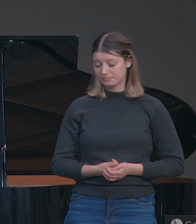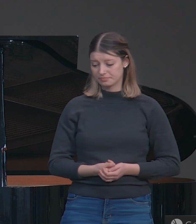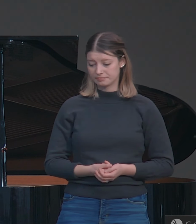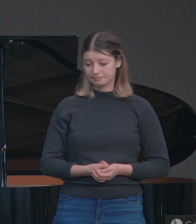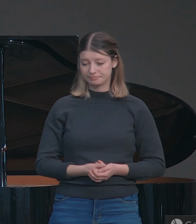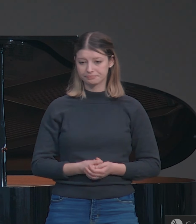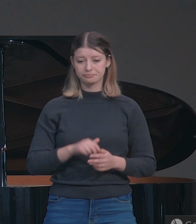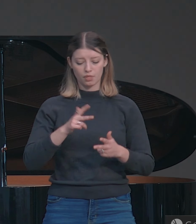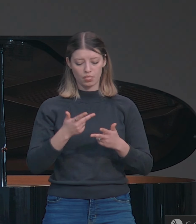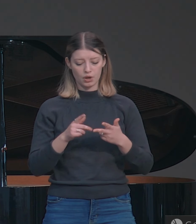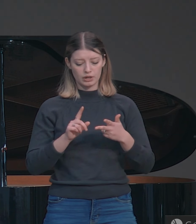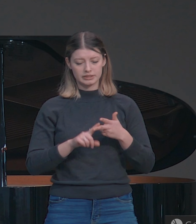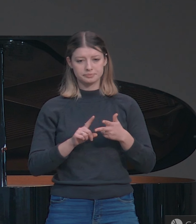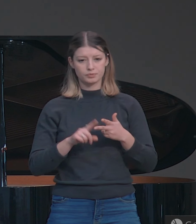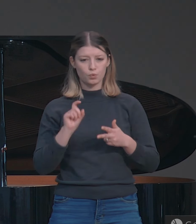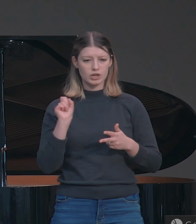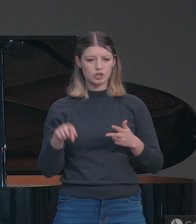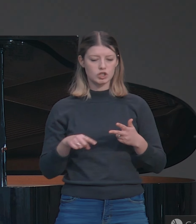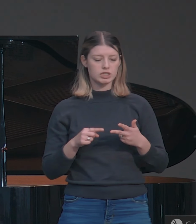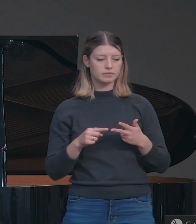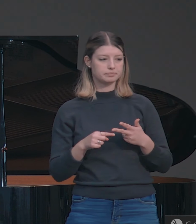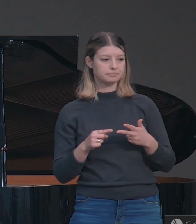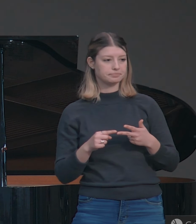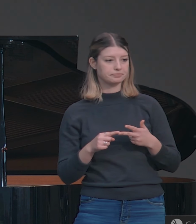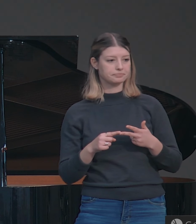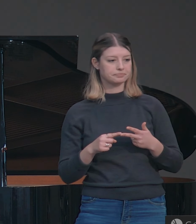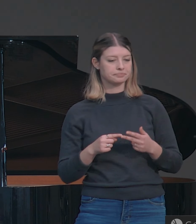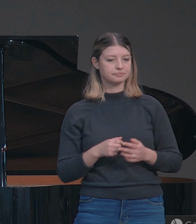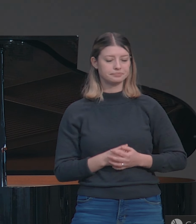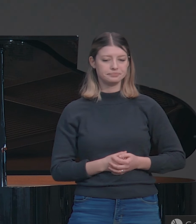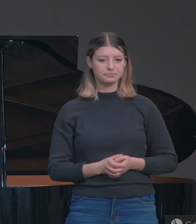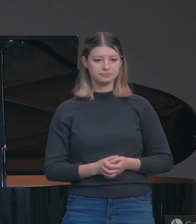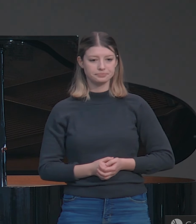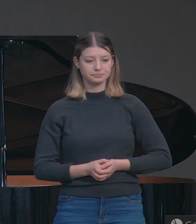There's a third test that I want you to see.